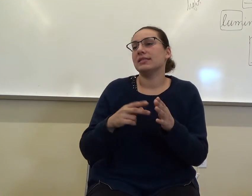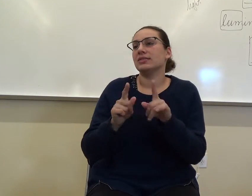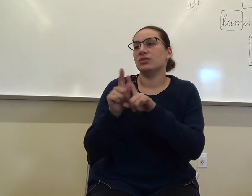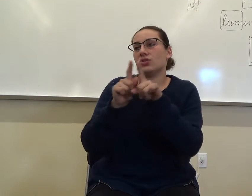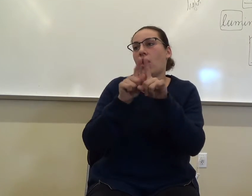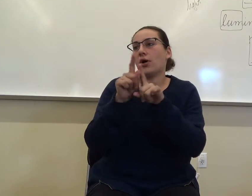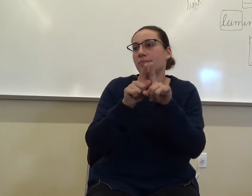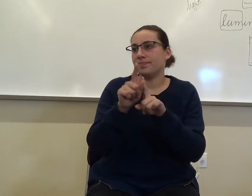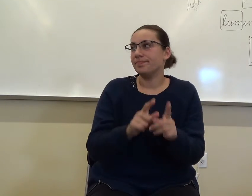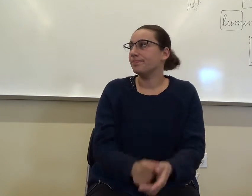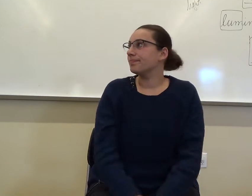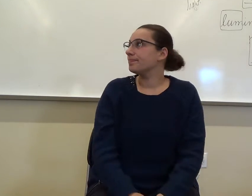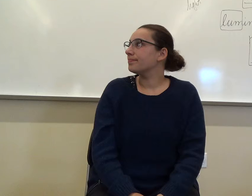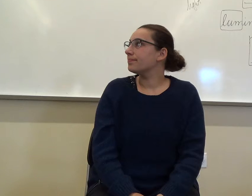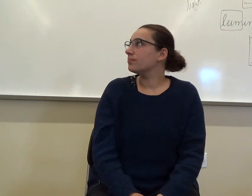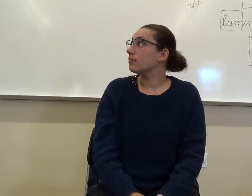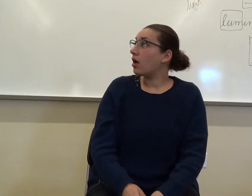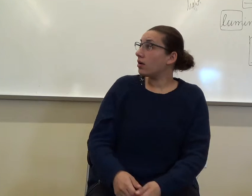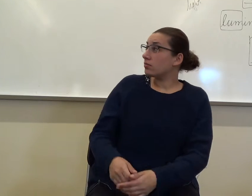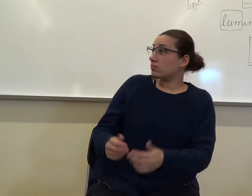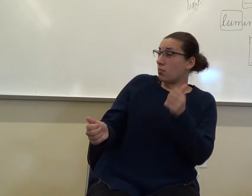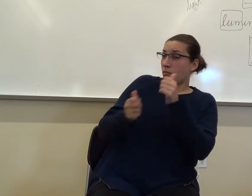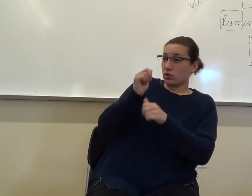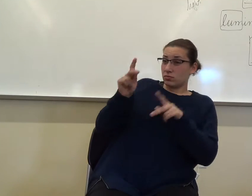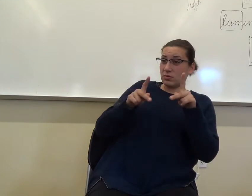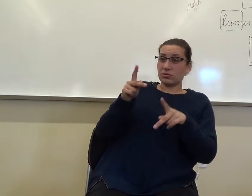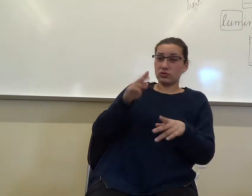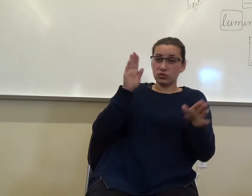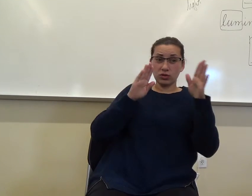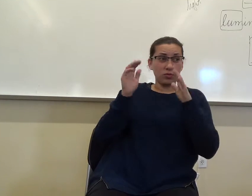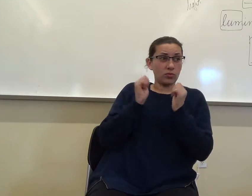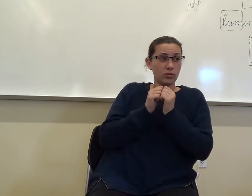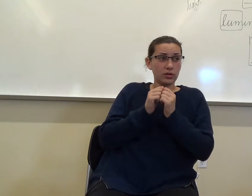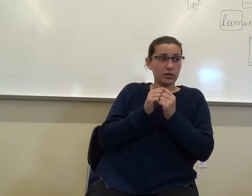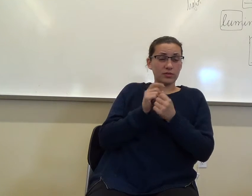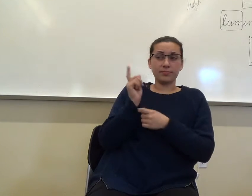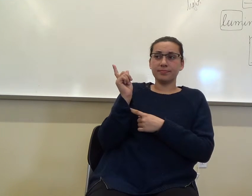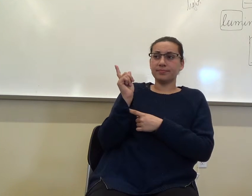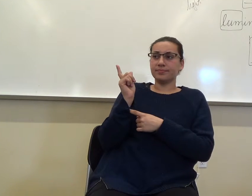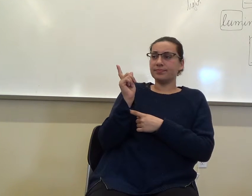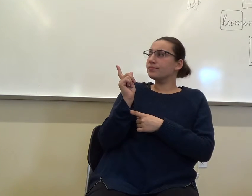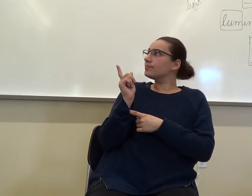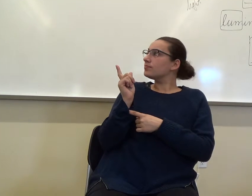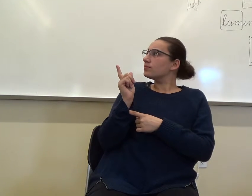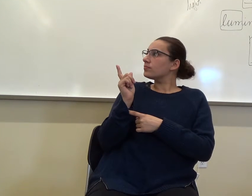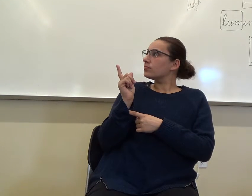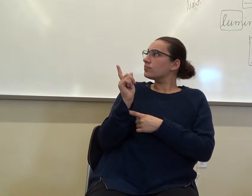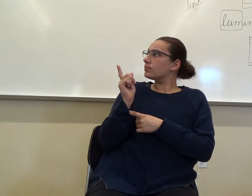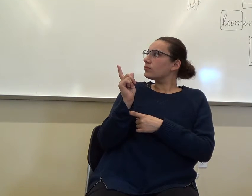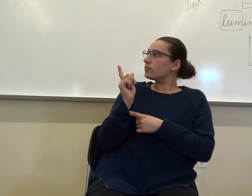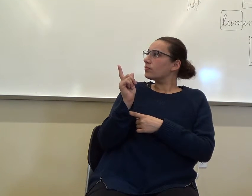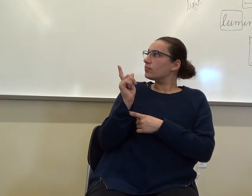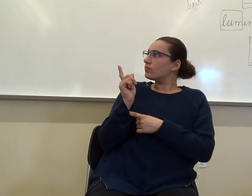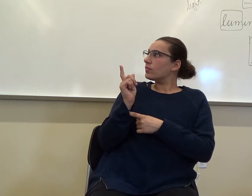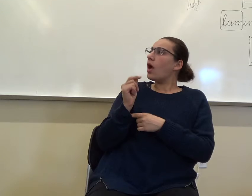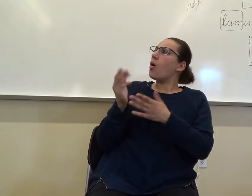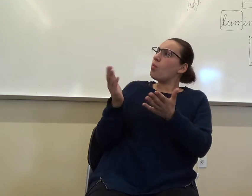that most people had trouble with, and again, this is I do want you to know what this word means, but I also am a